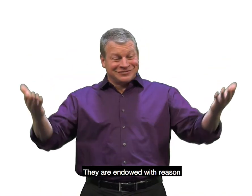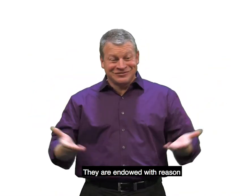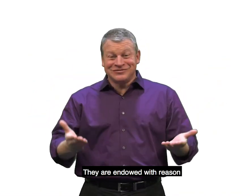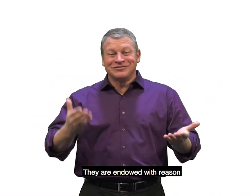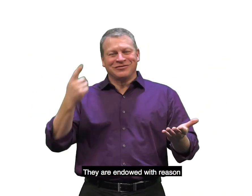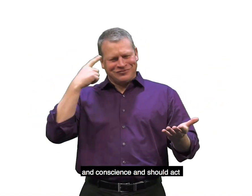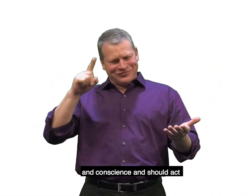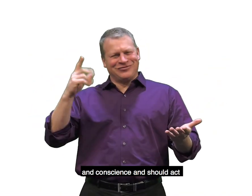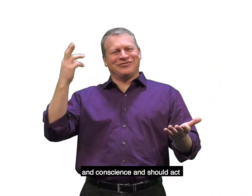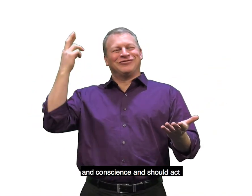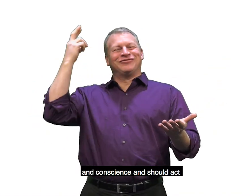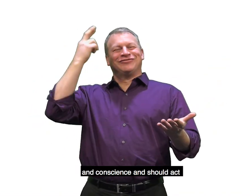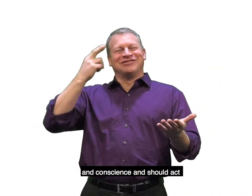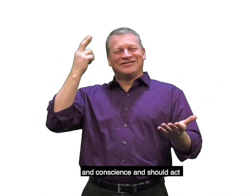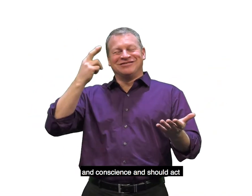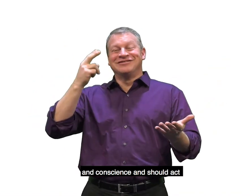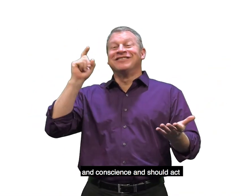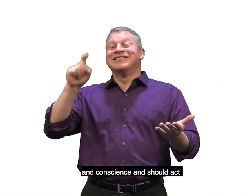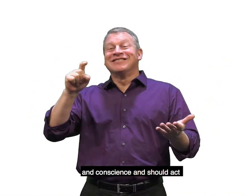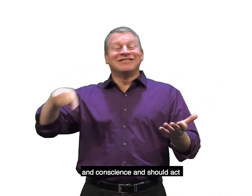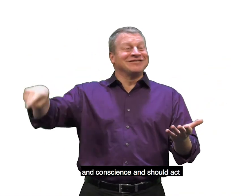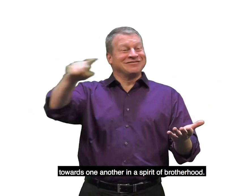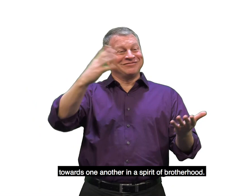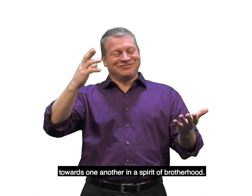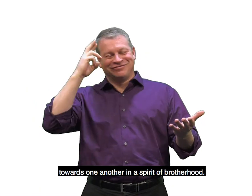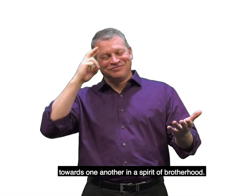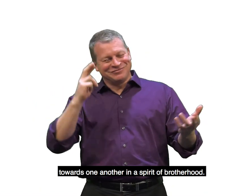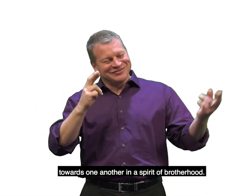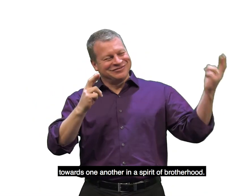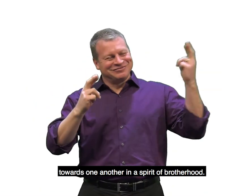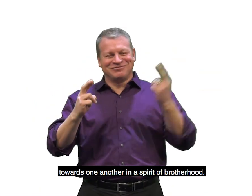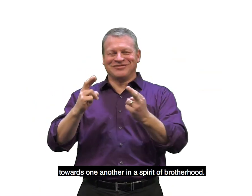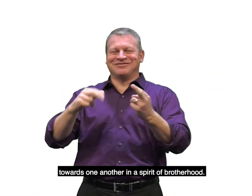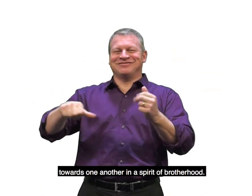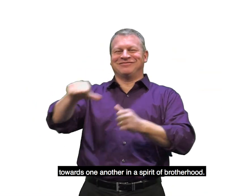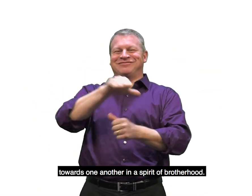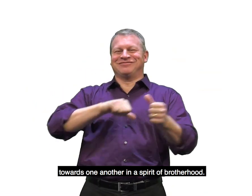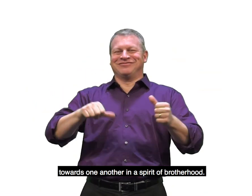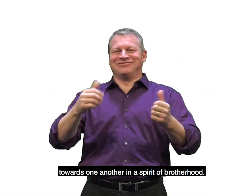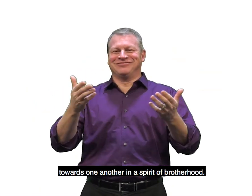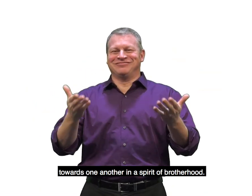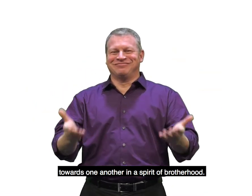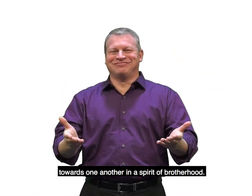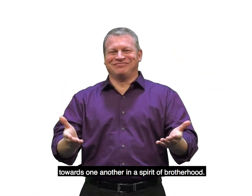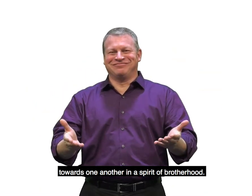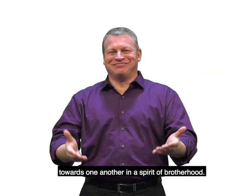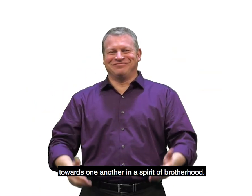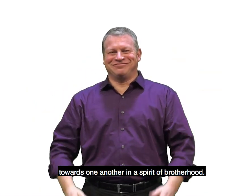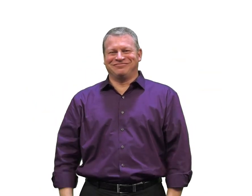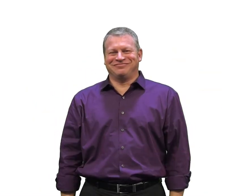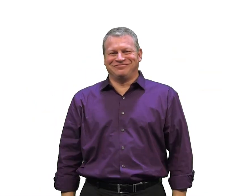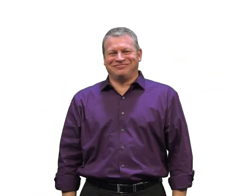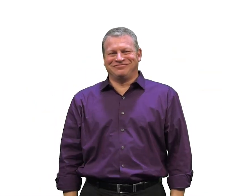with reason and conscience and should act towards one another in a spirit of brotherhood.